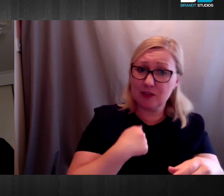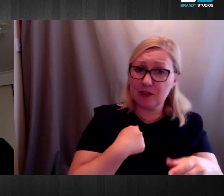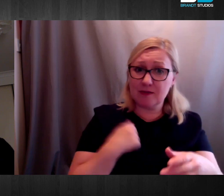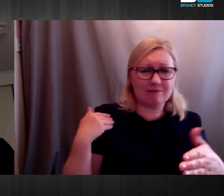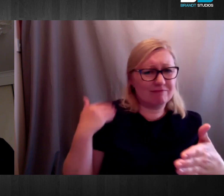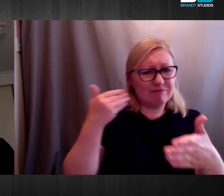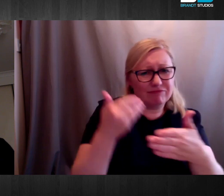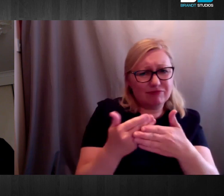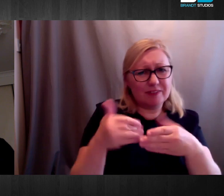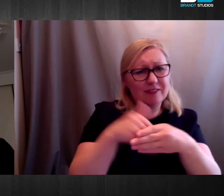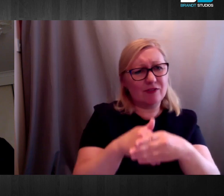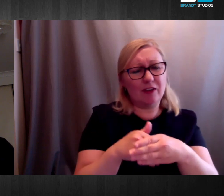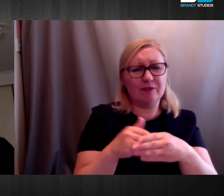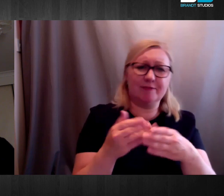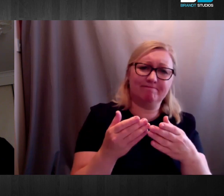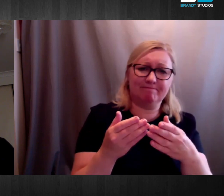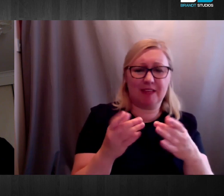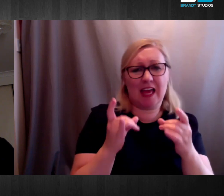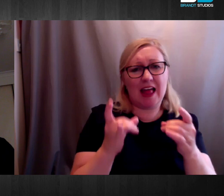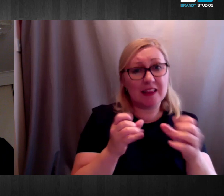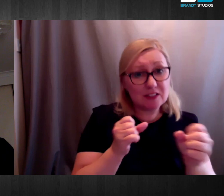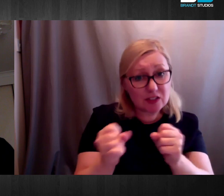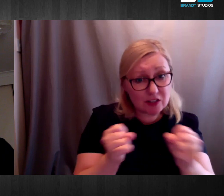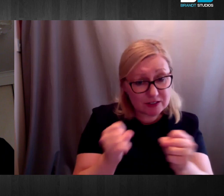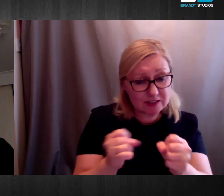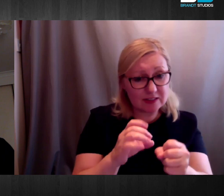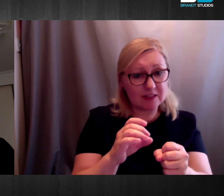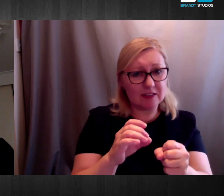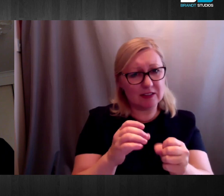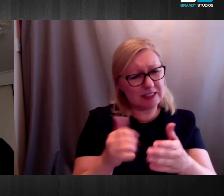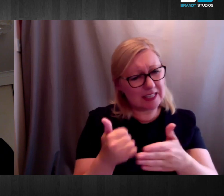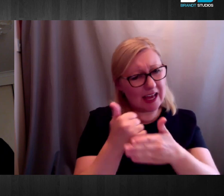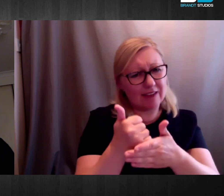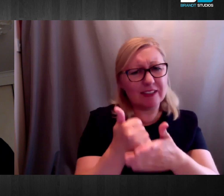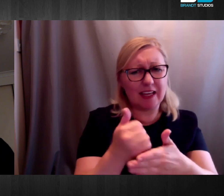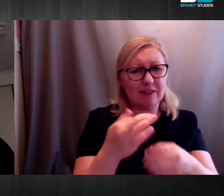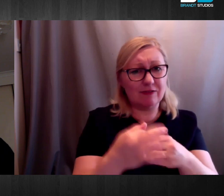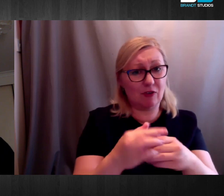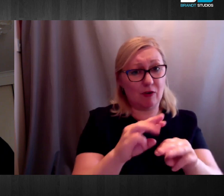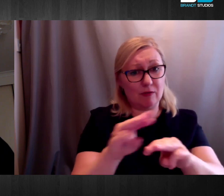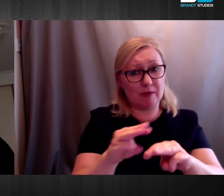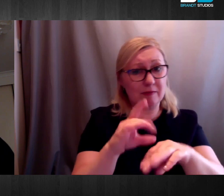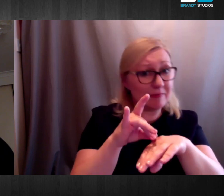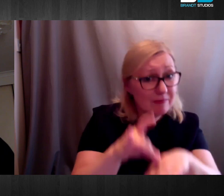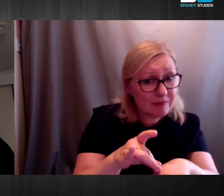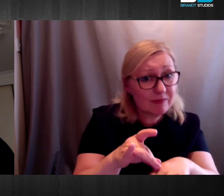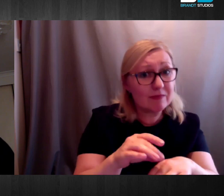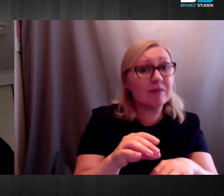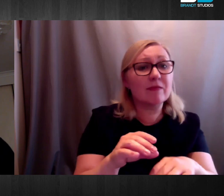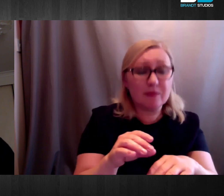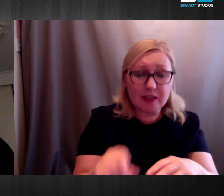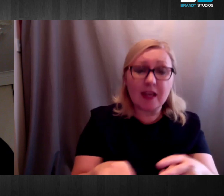nearly 17 years. So certainly have built up big networks, both in Western